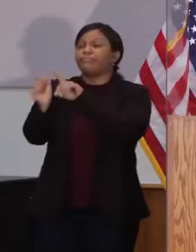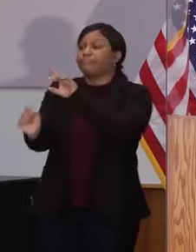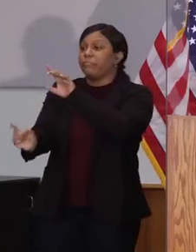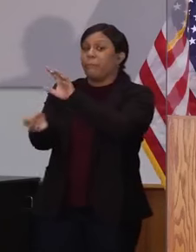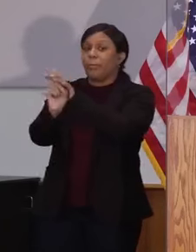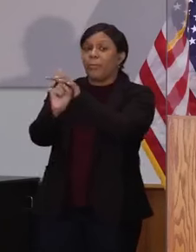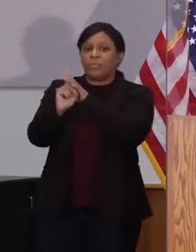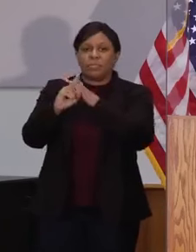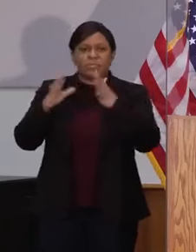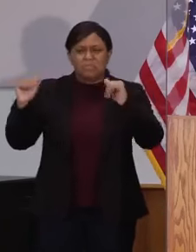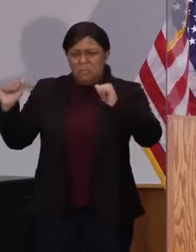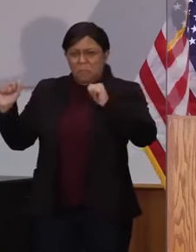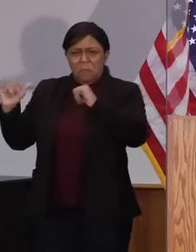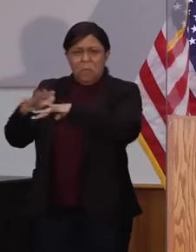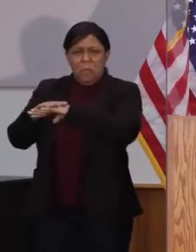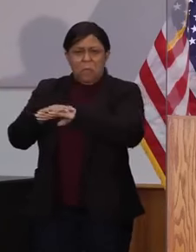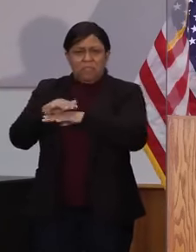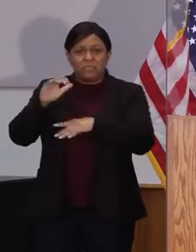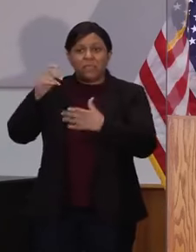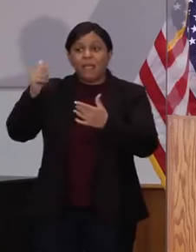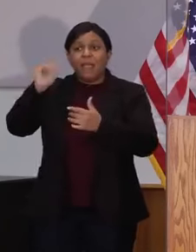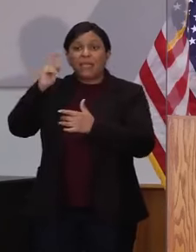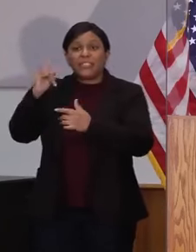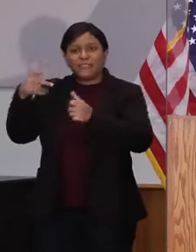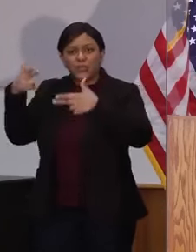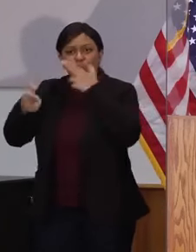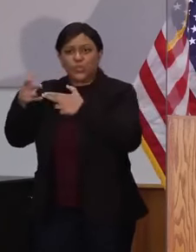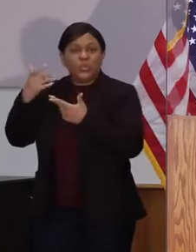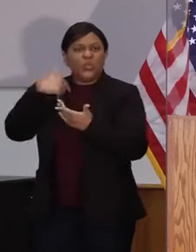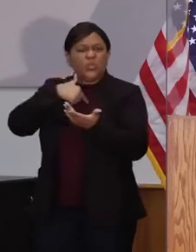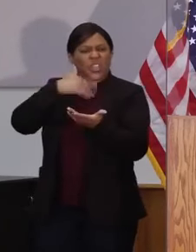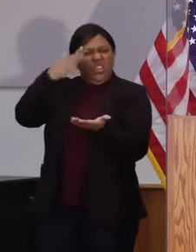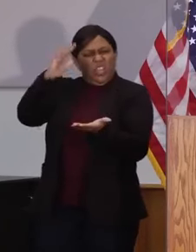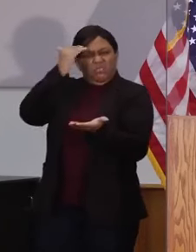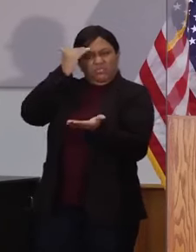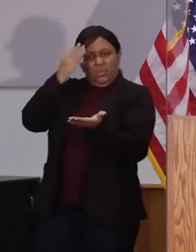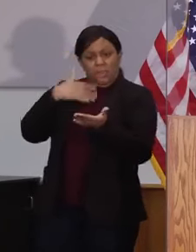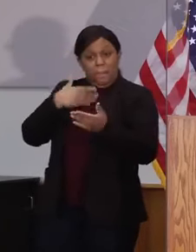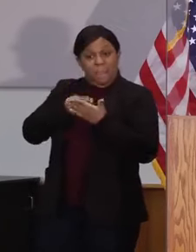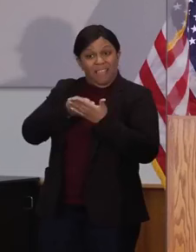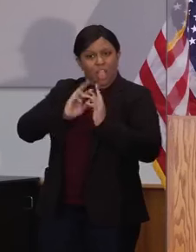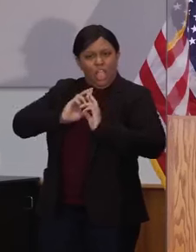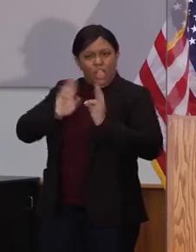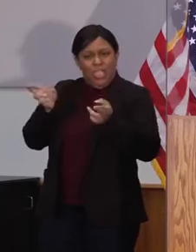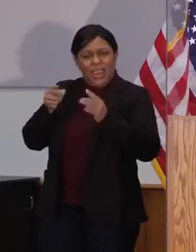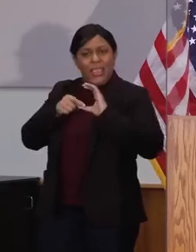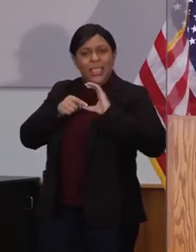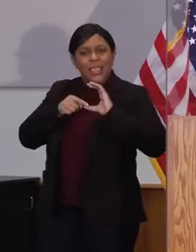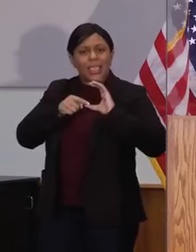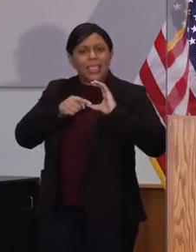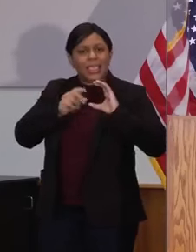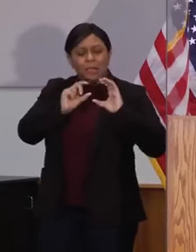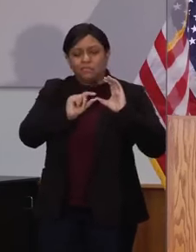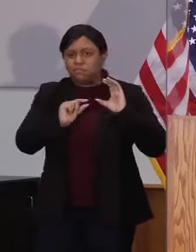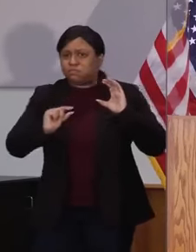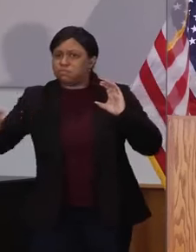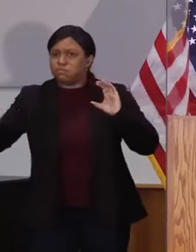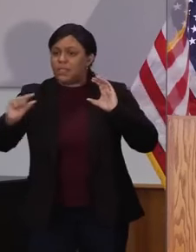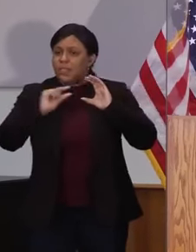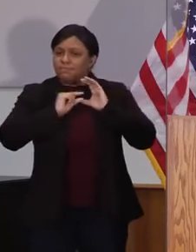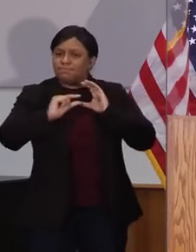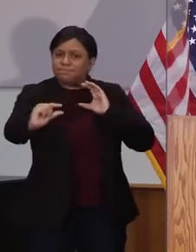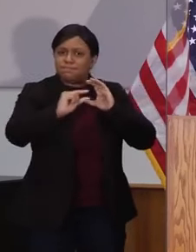whether it's an active shooter situation, that we know that there's a place and an account that gives these communities and gives law enforcement the confidence that